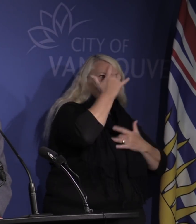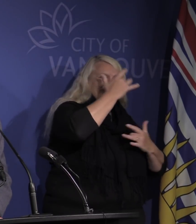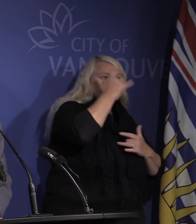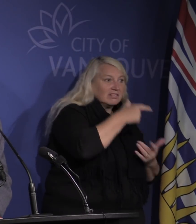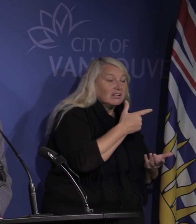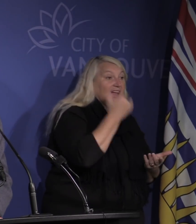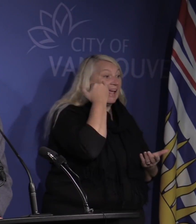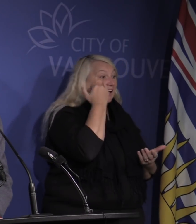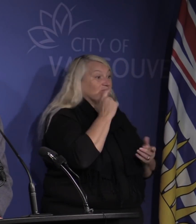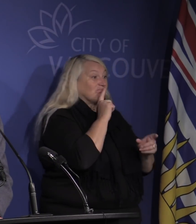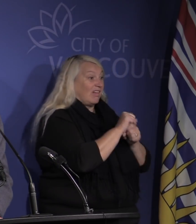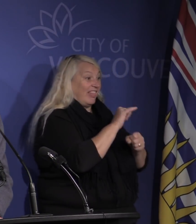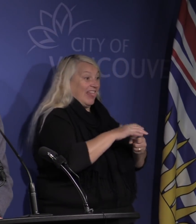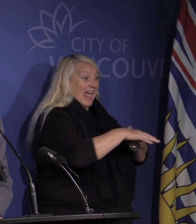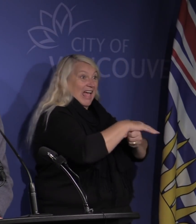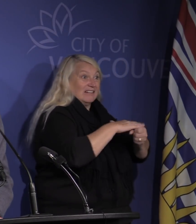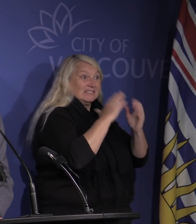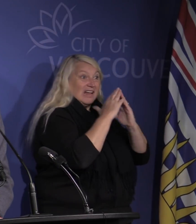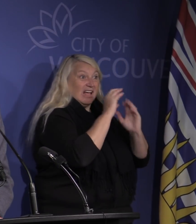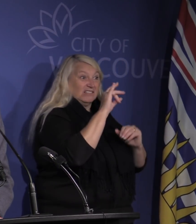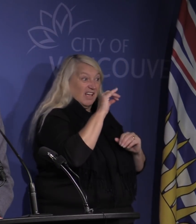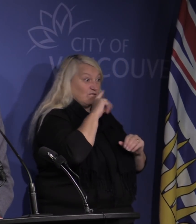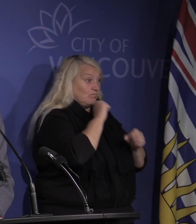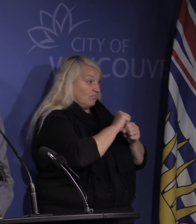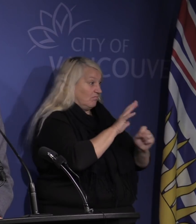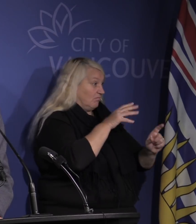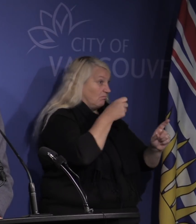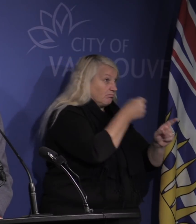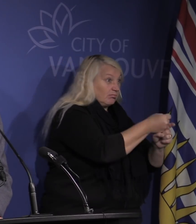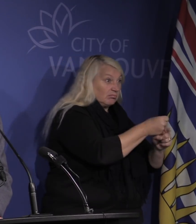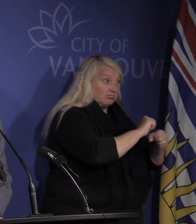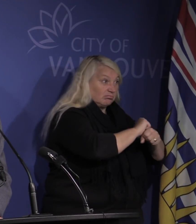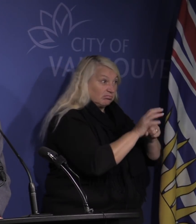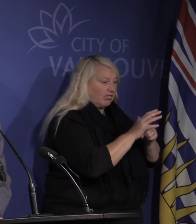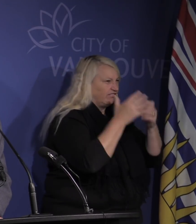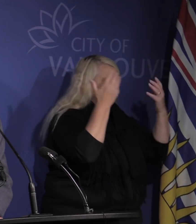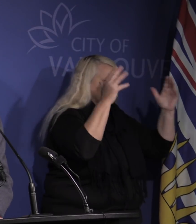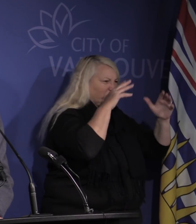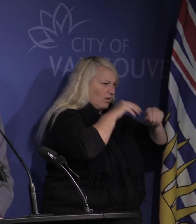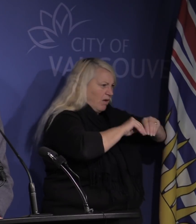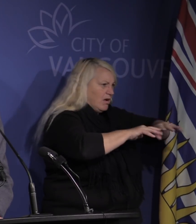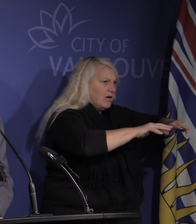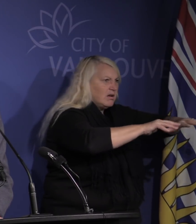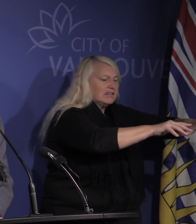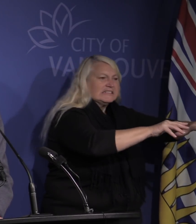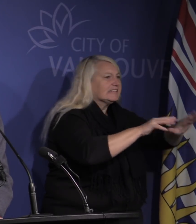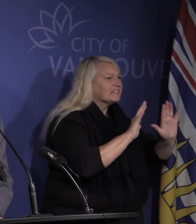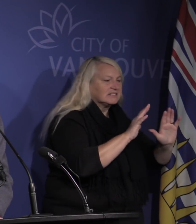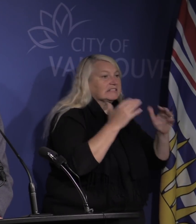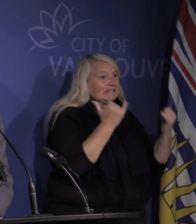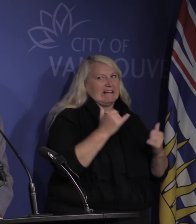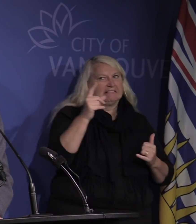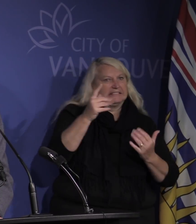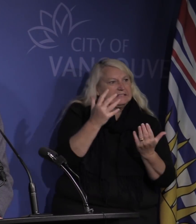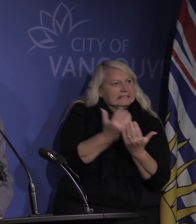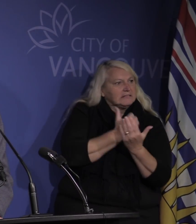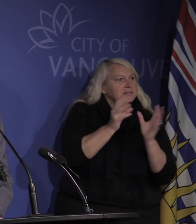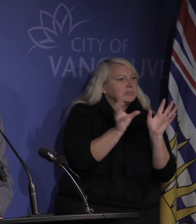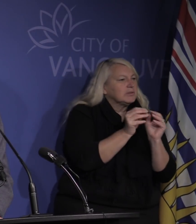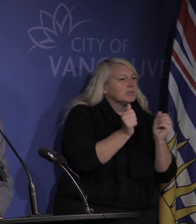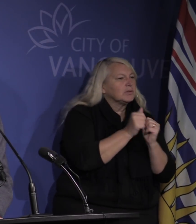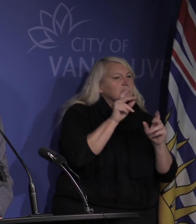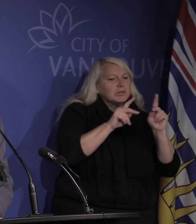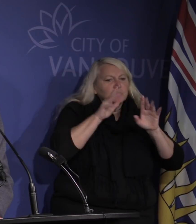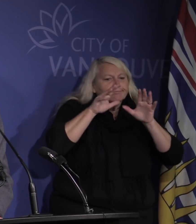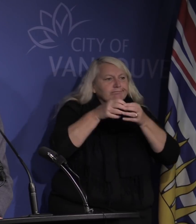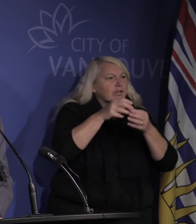outbreak among these neighbors could be devastating to them and the people who work with them. This is why I've convened meetings with nonprofit service